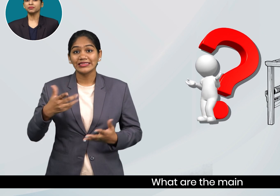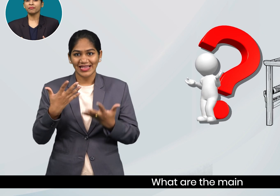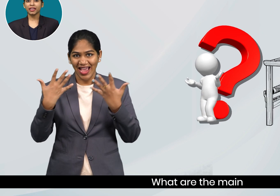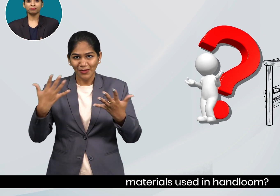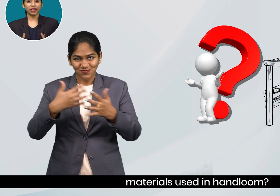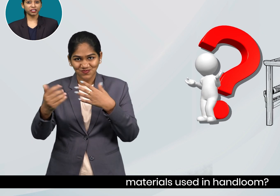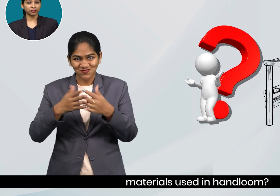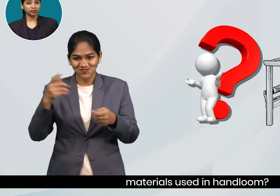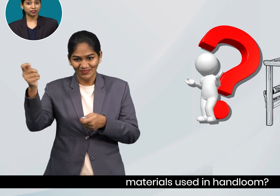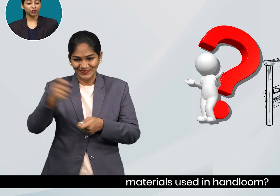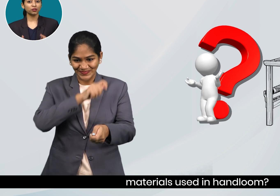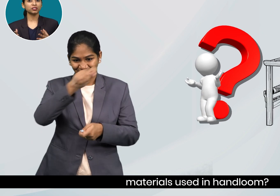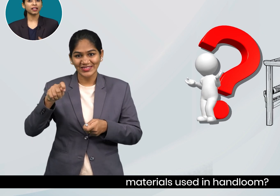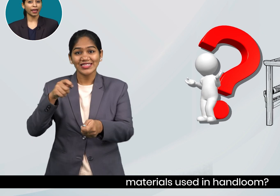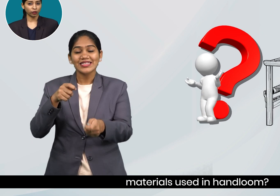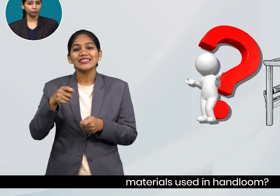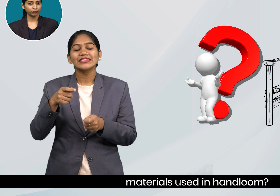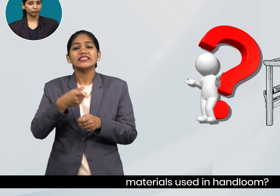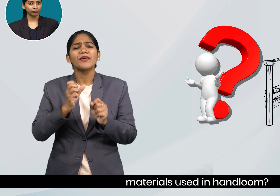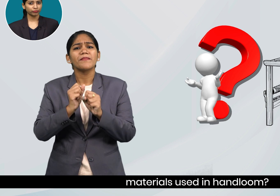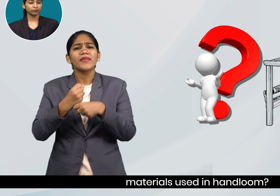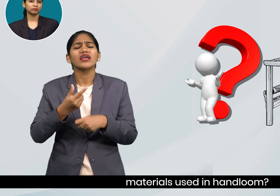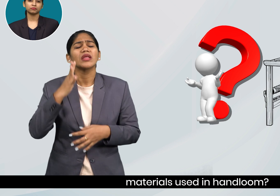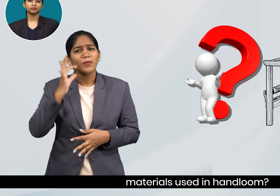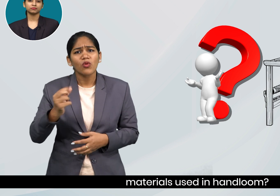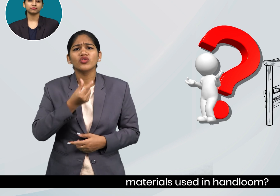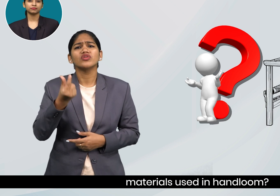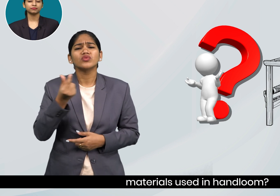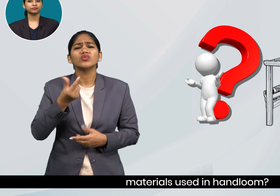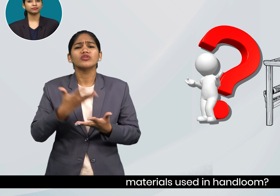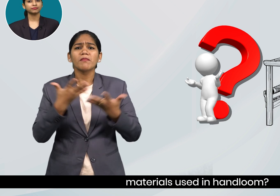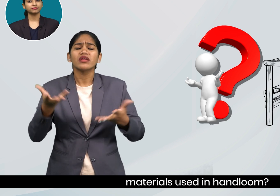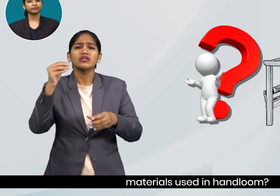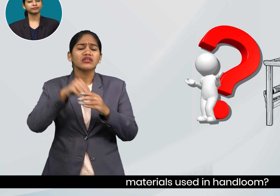What are the main materials used in handloom?